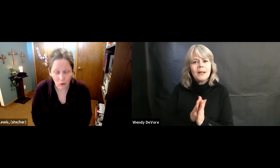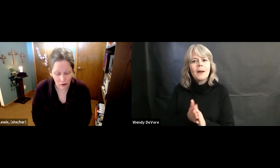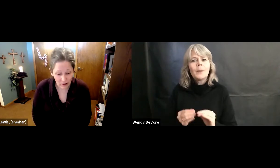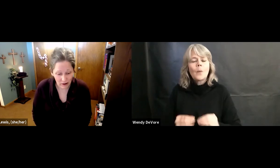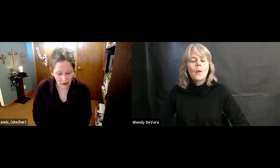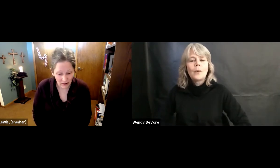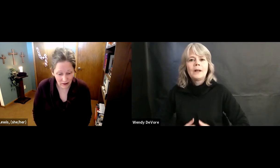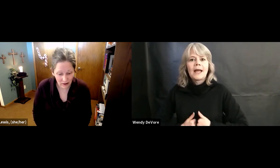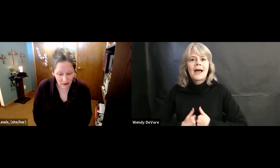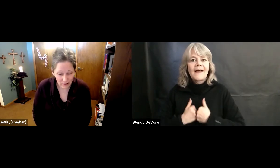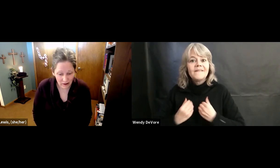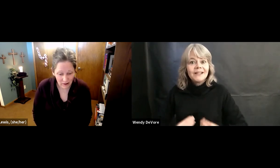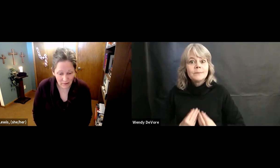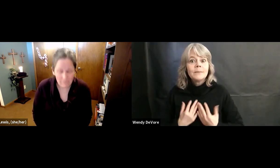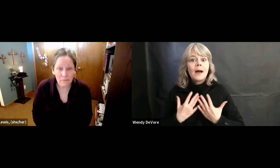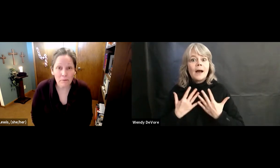now.